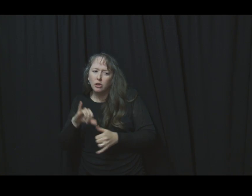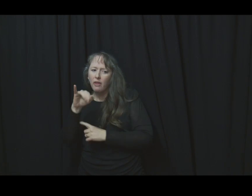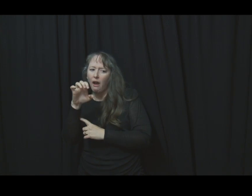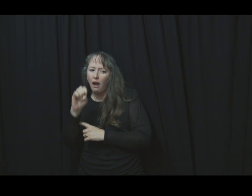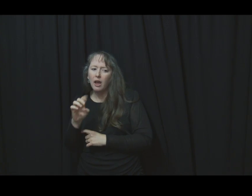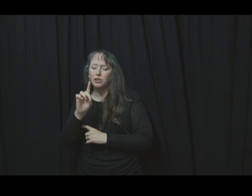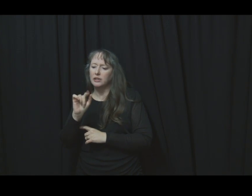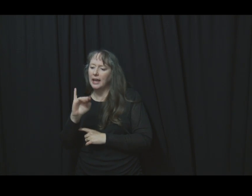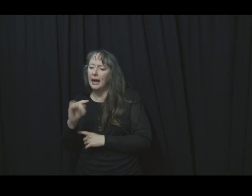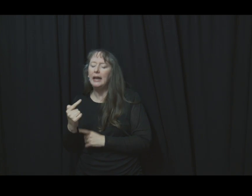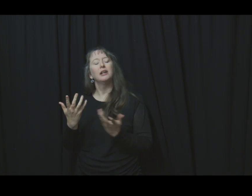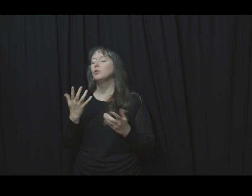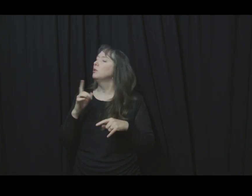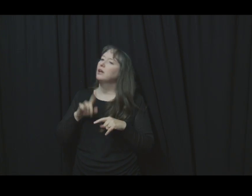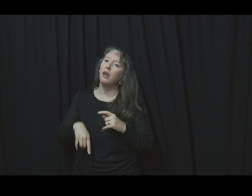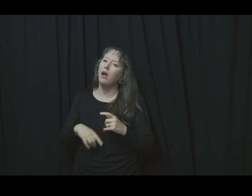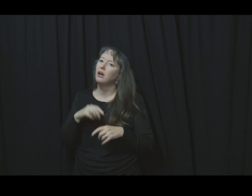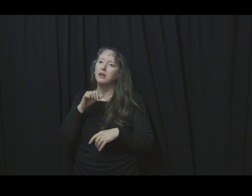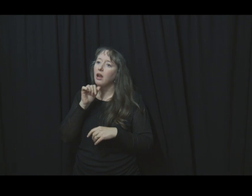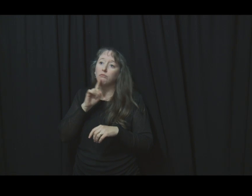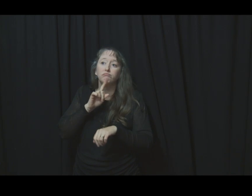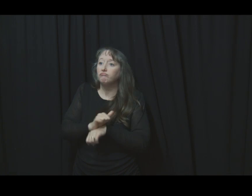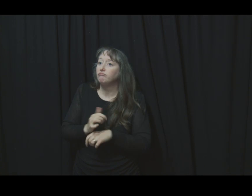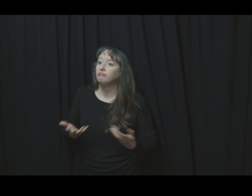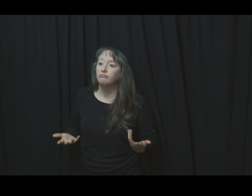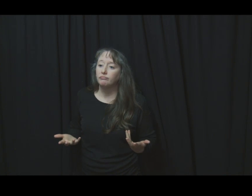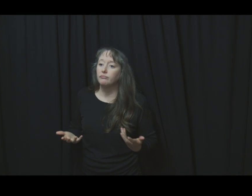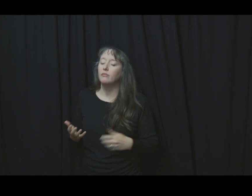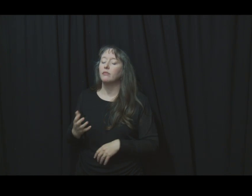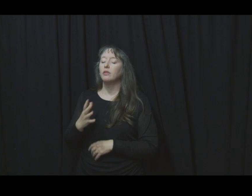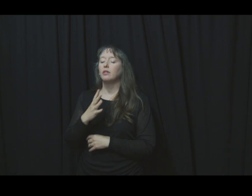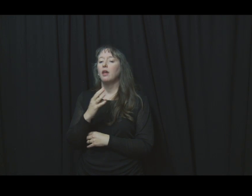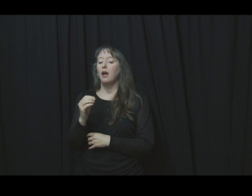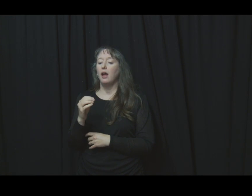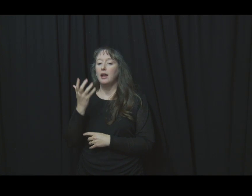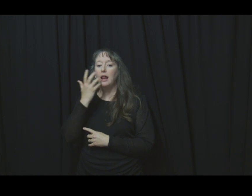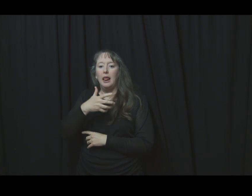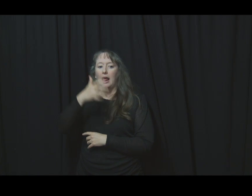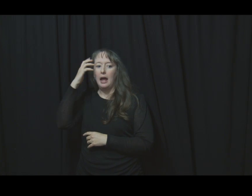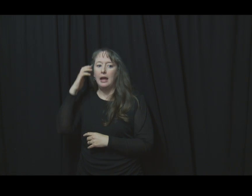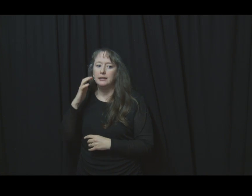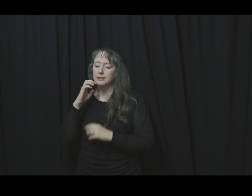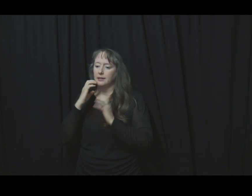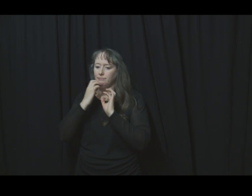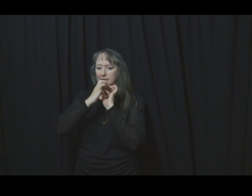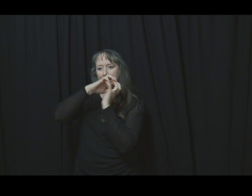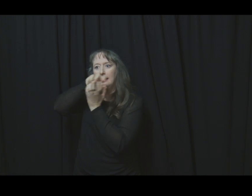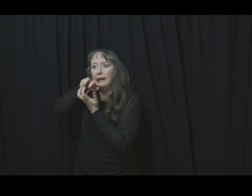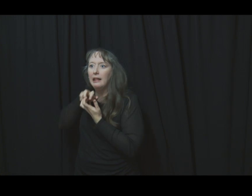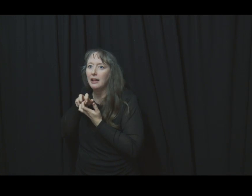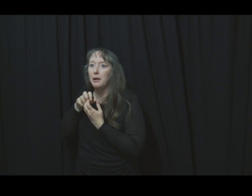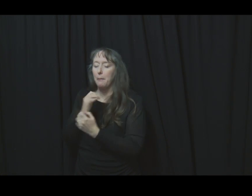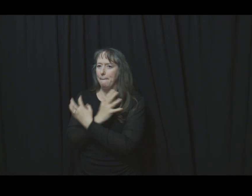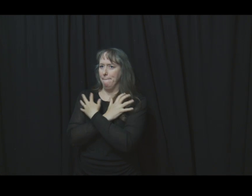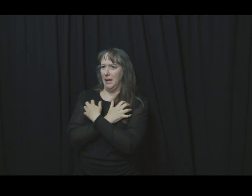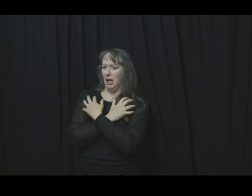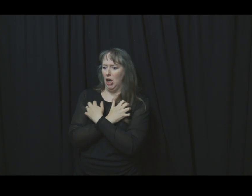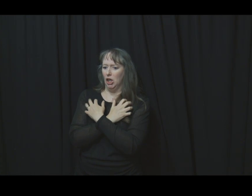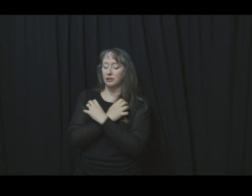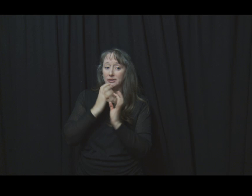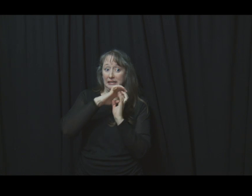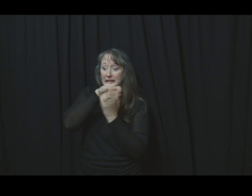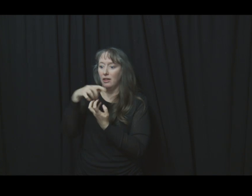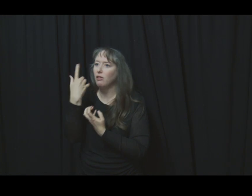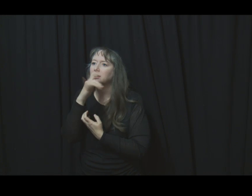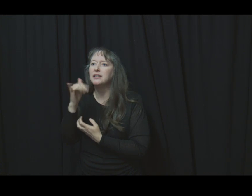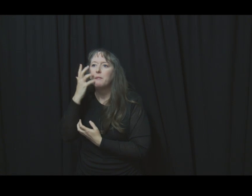aren't necessarily true. In regard to lions and teeth, most bears have teeth very much like a